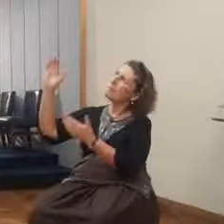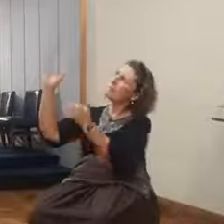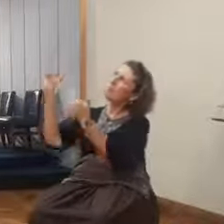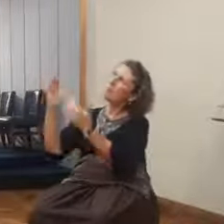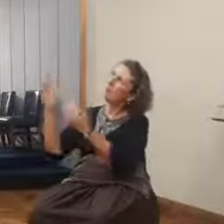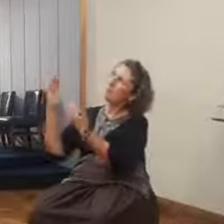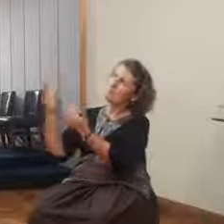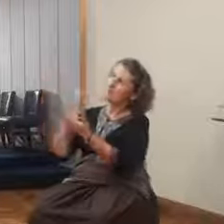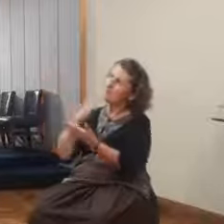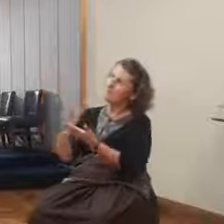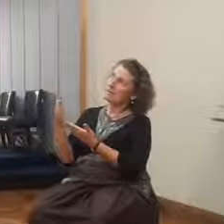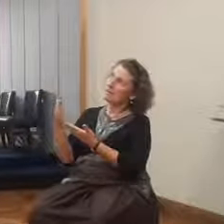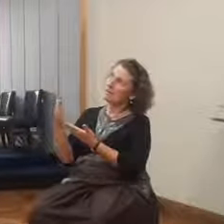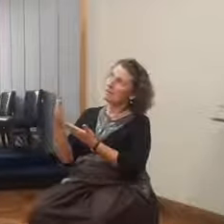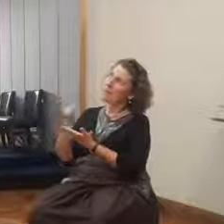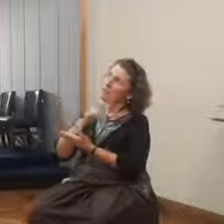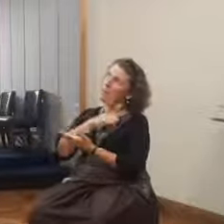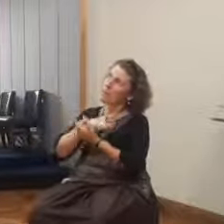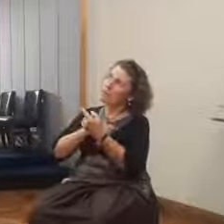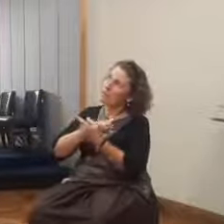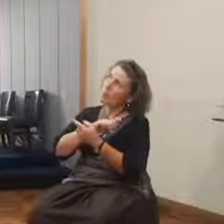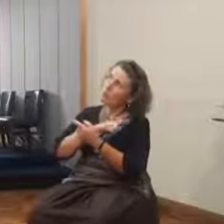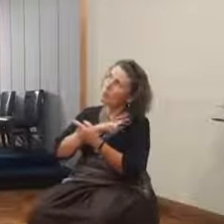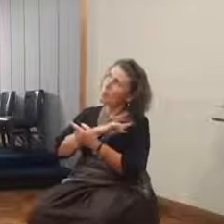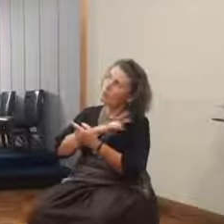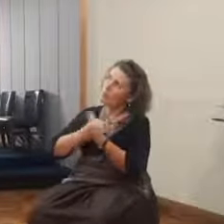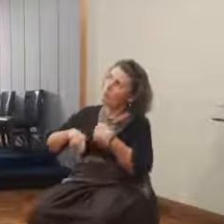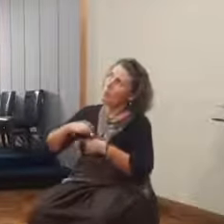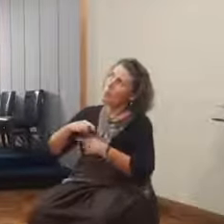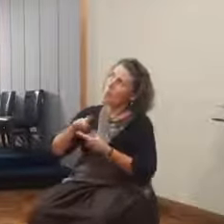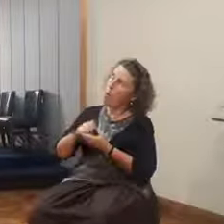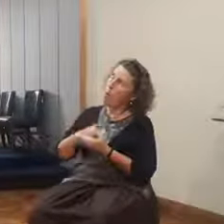upon us according as we hope in thee.